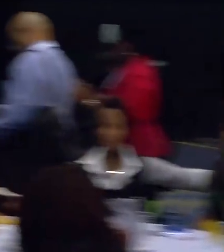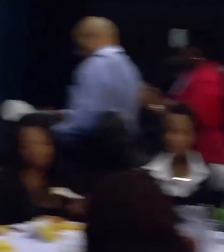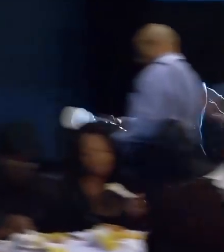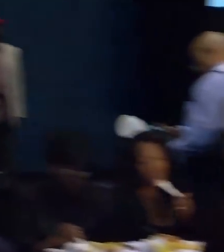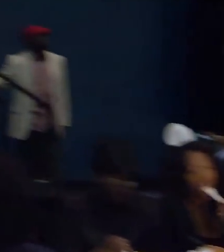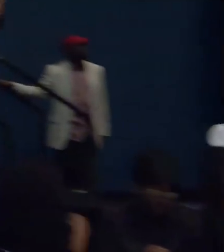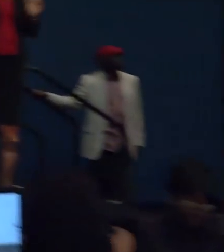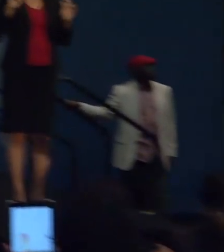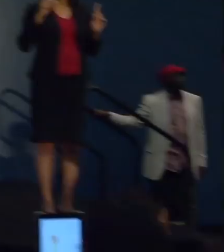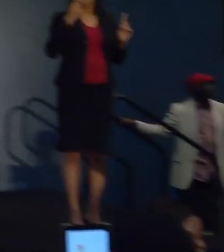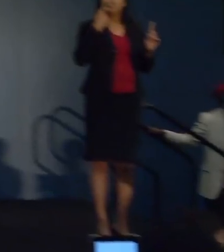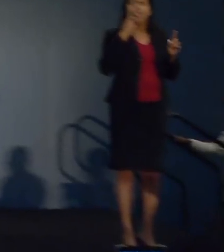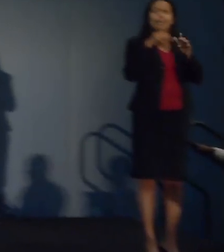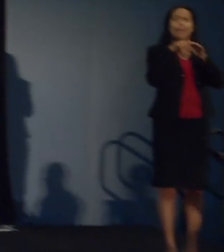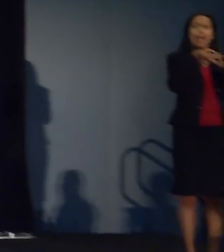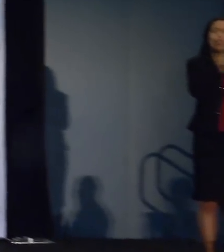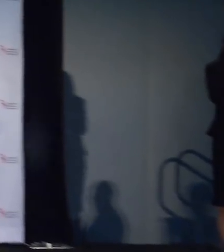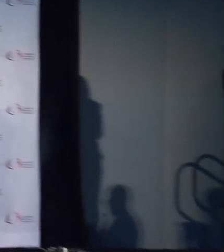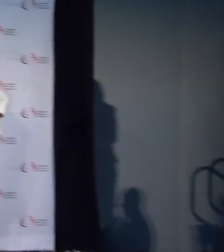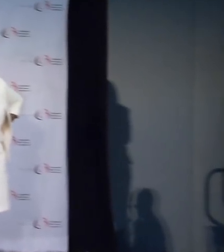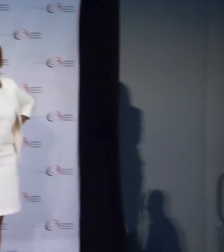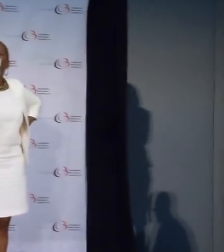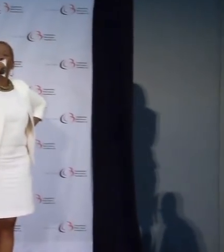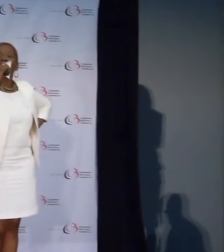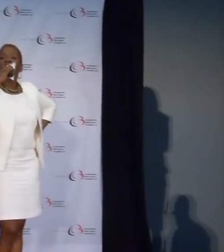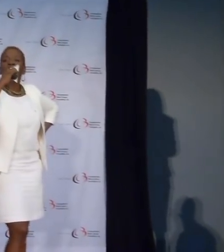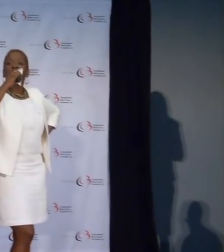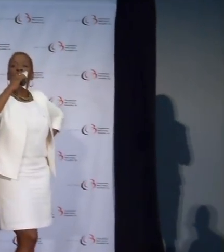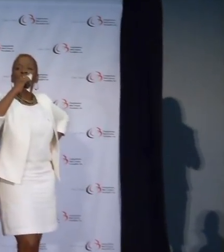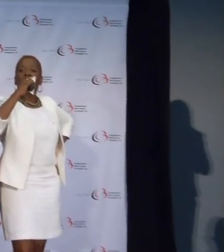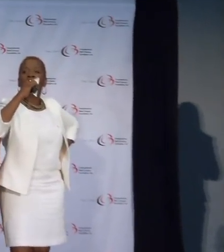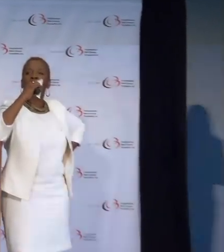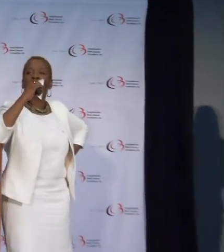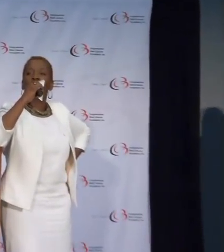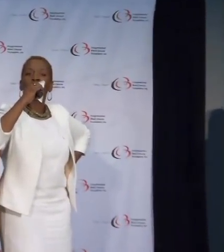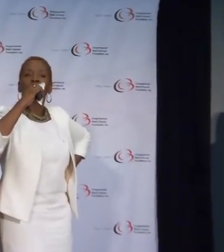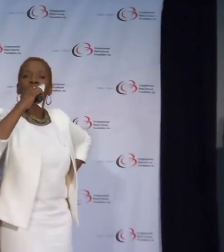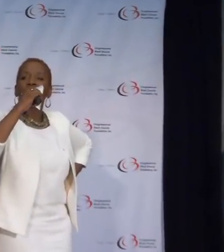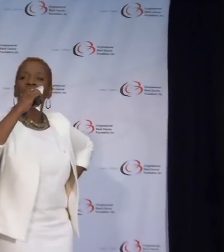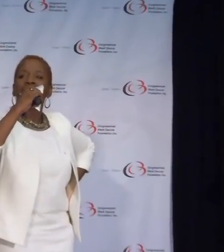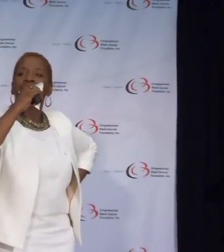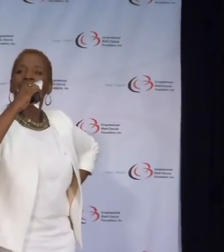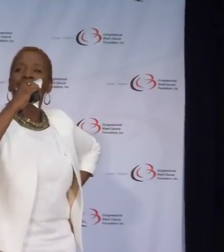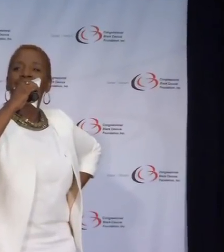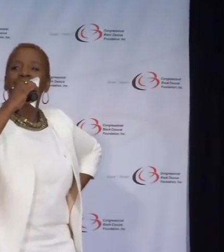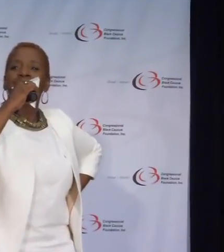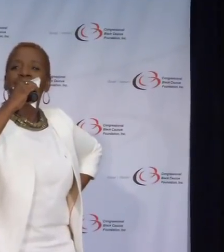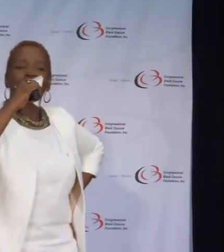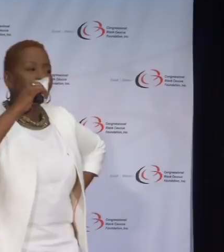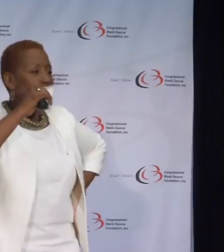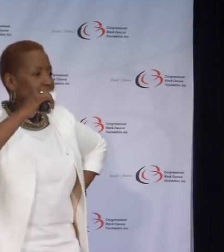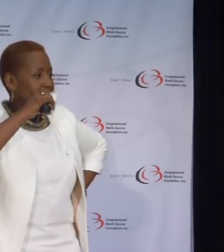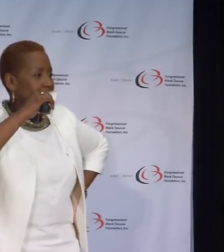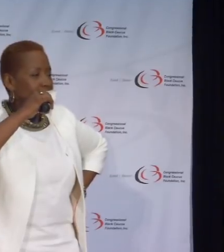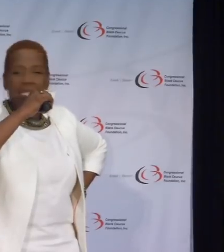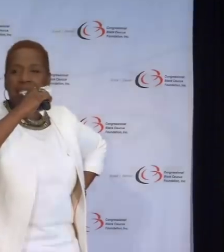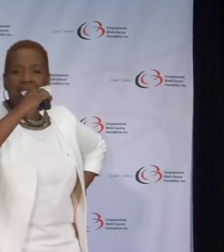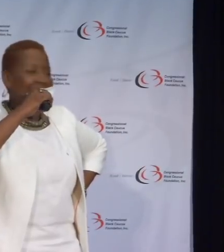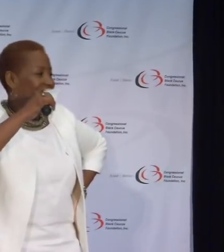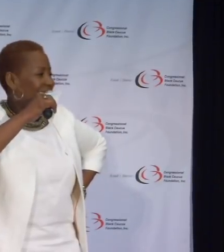You people coming in the room, stop and tell three people your weight, your age, or your credit score. She said,